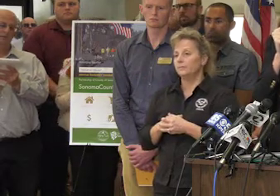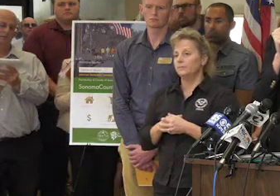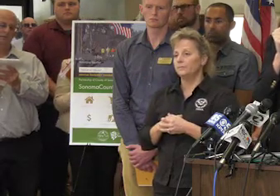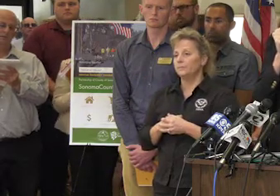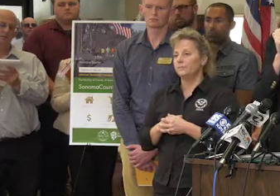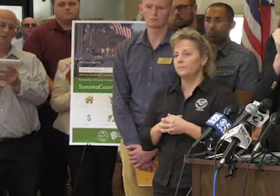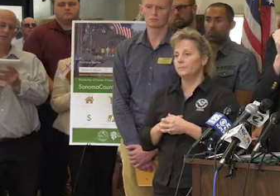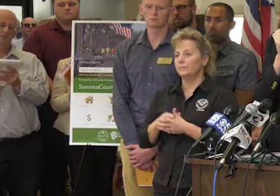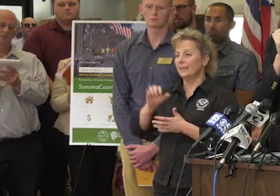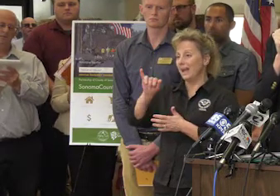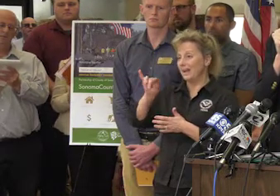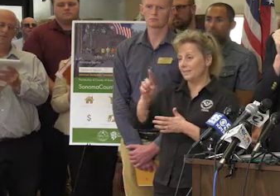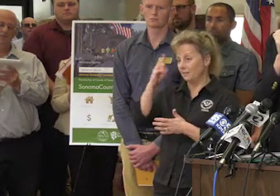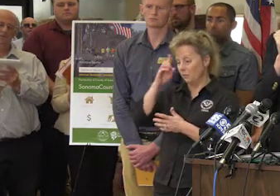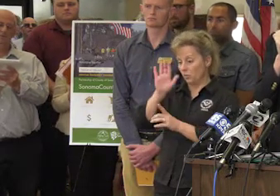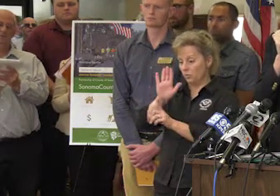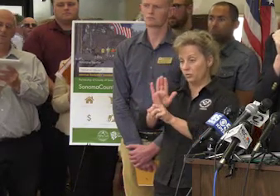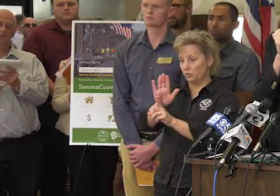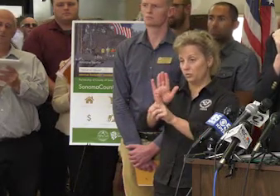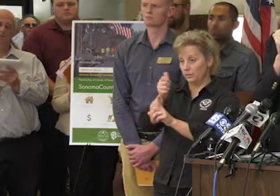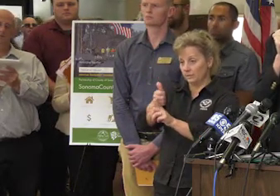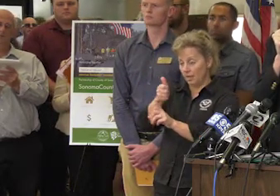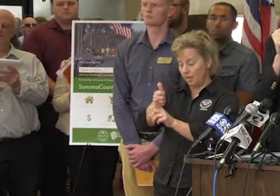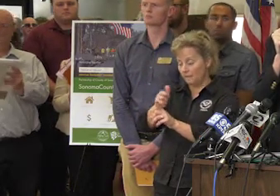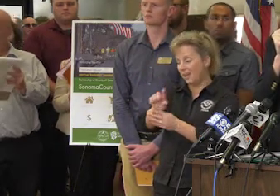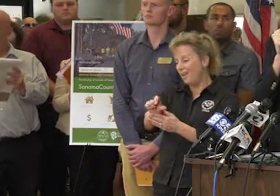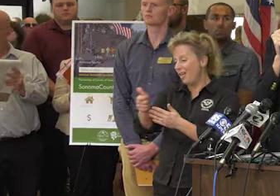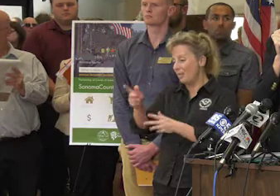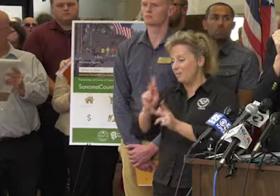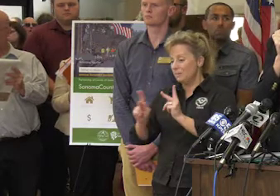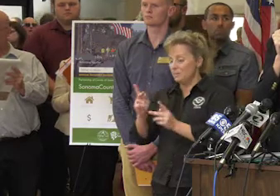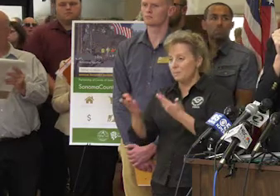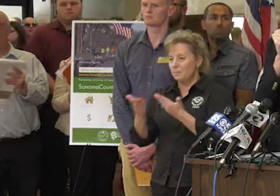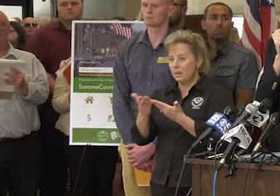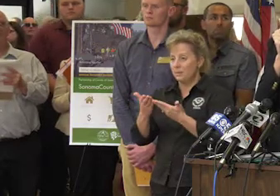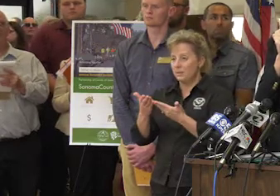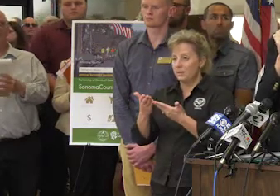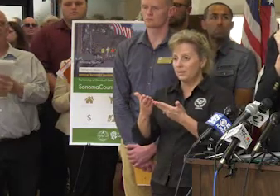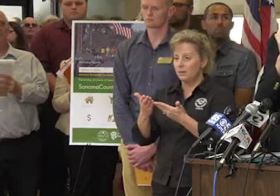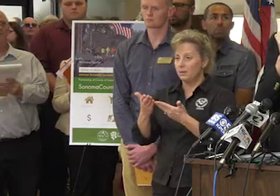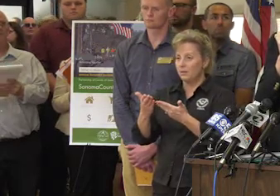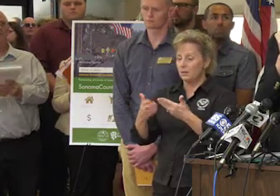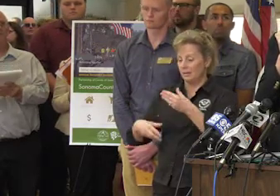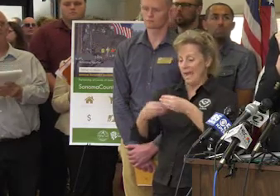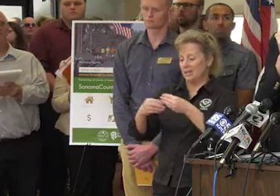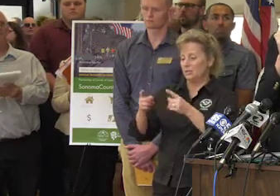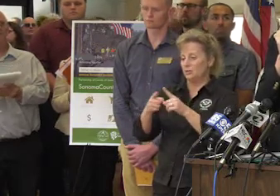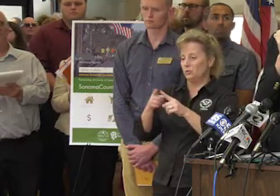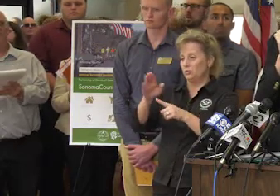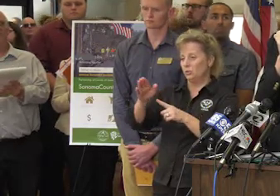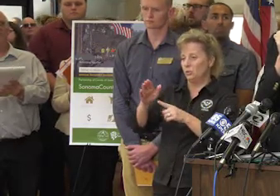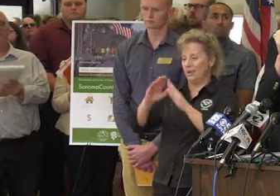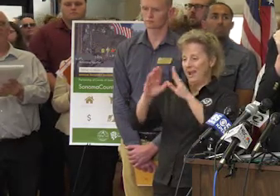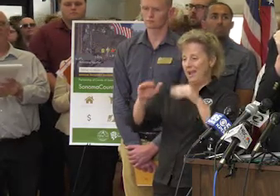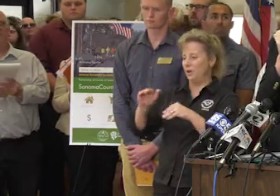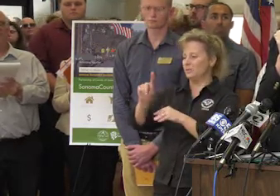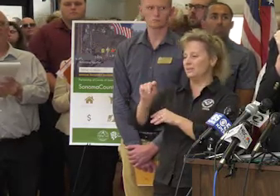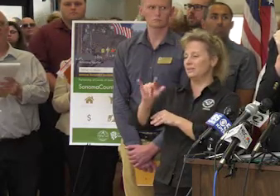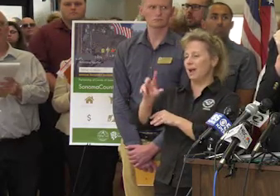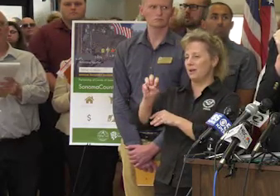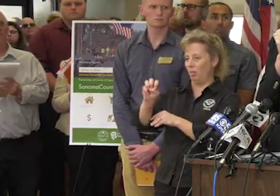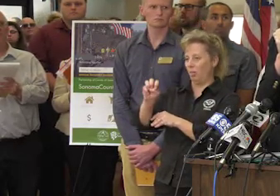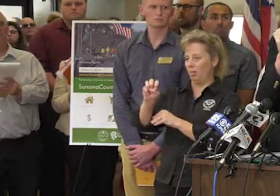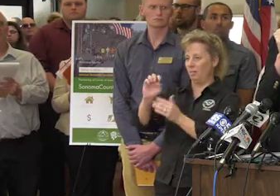form of identification for you and any others that may be on your title. So for instance, if it's you and